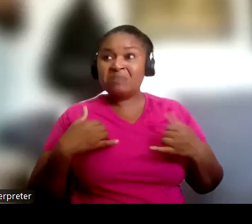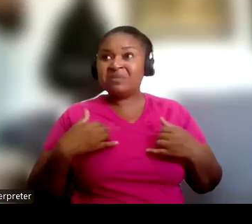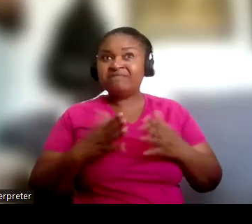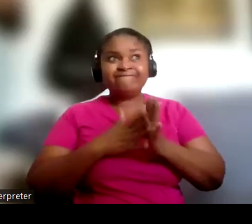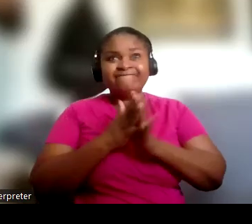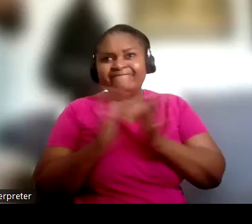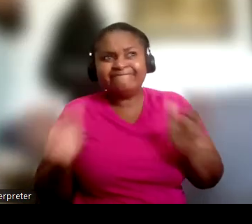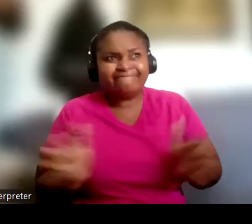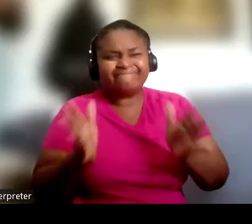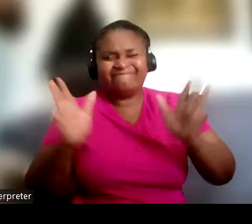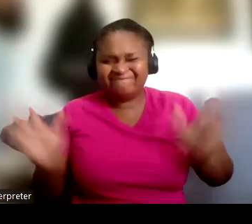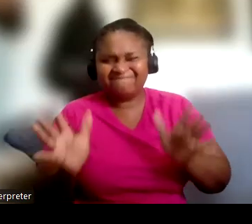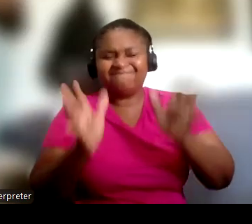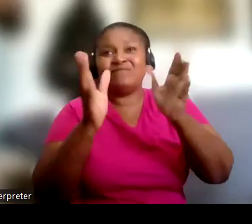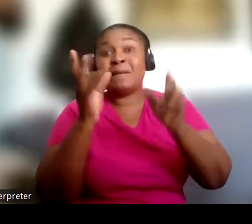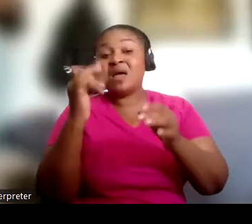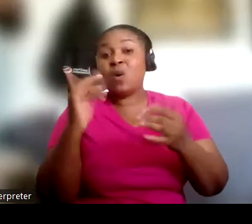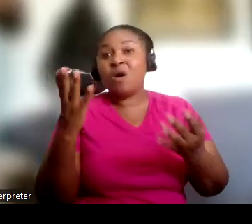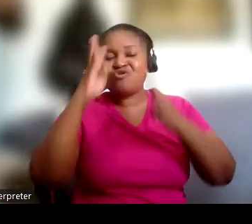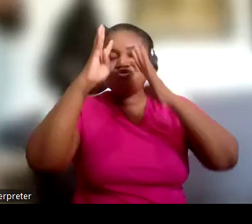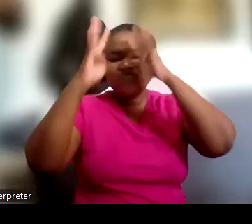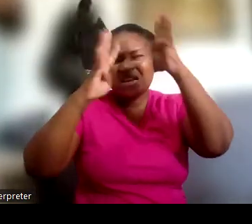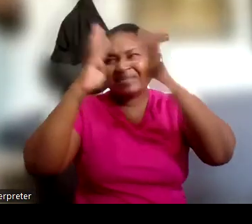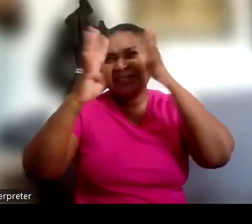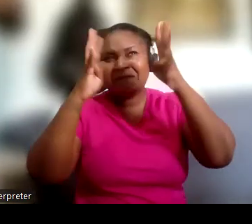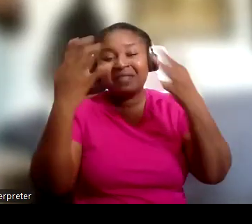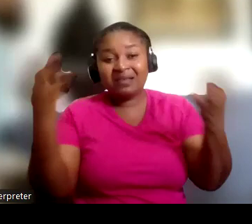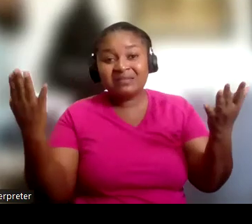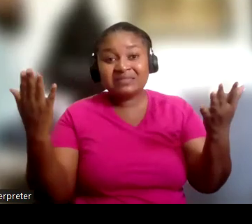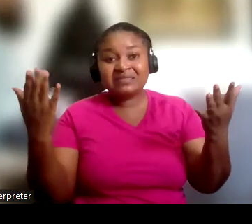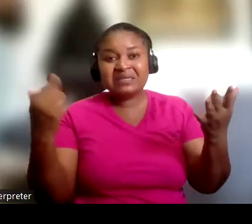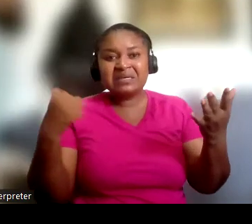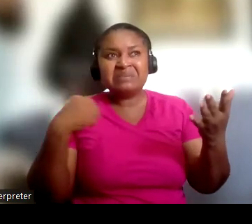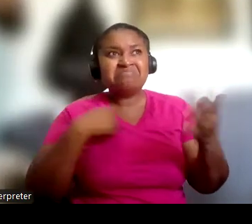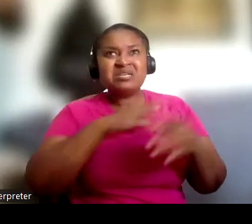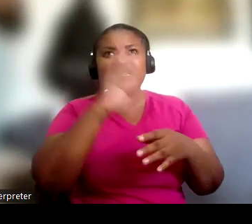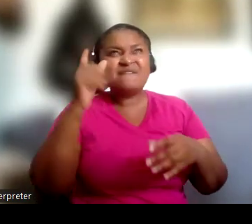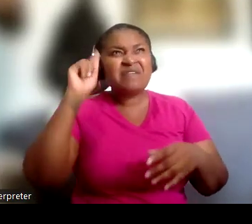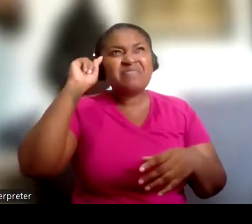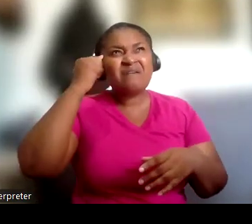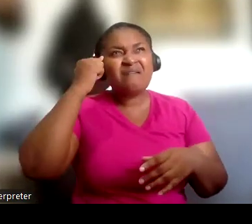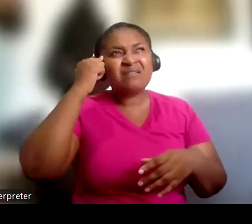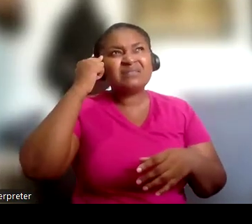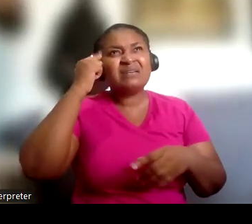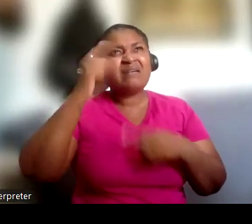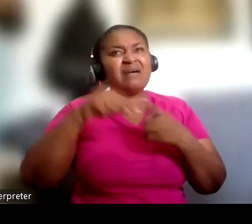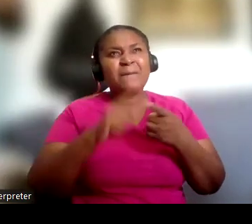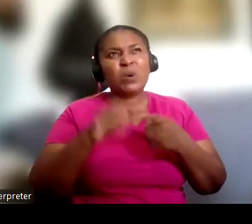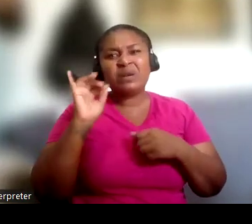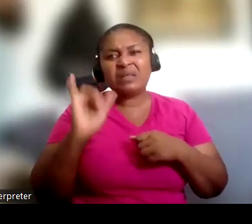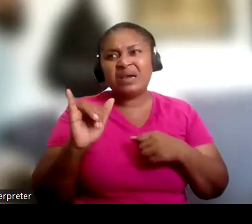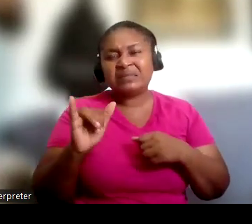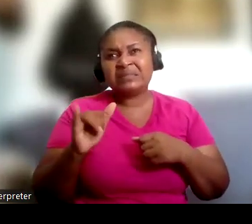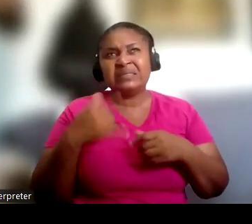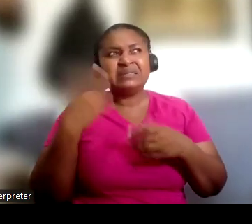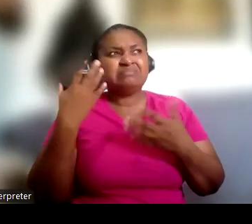by creative exploits. I could not have anticipated this when I was staying at home with them